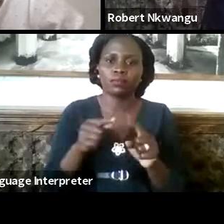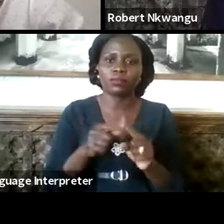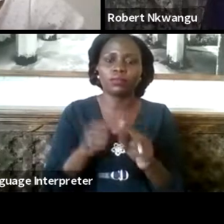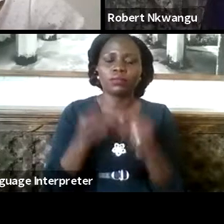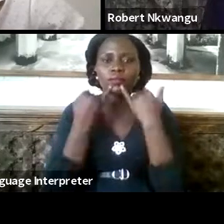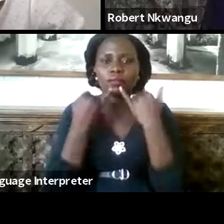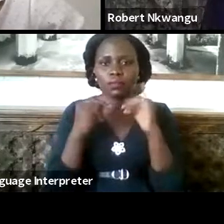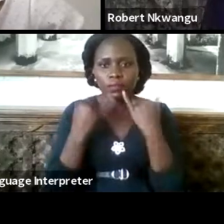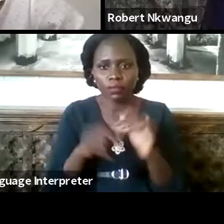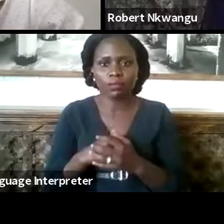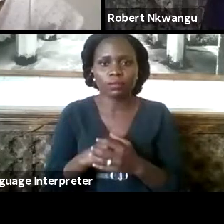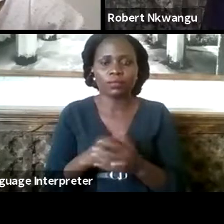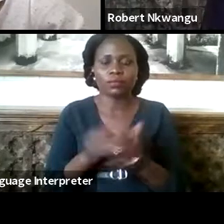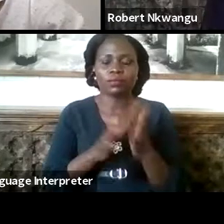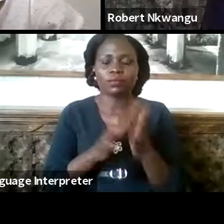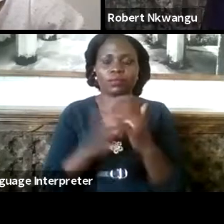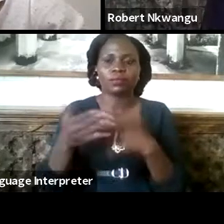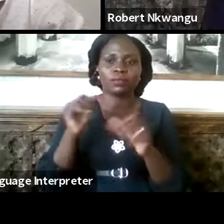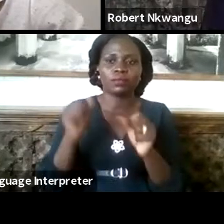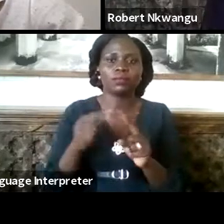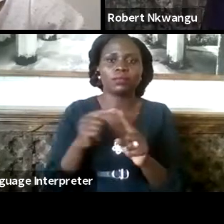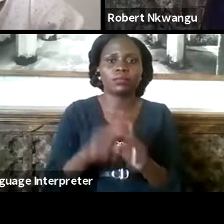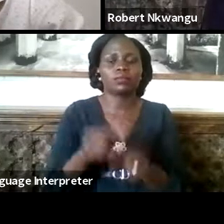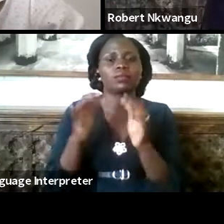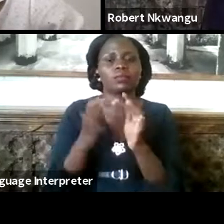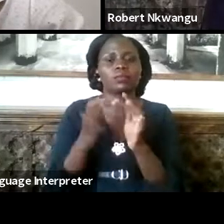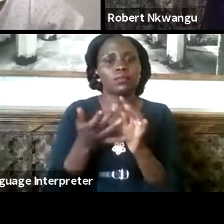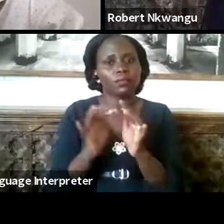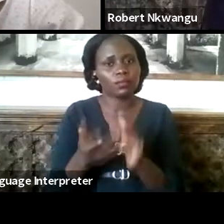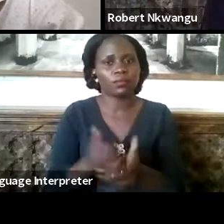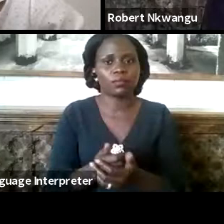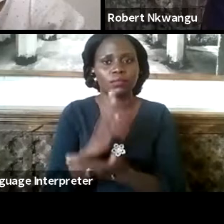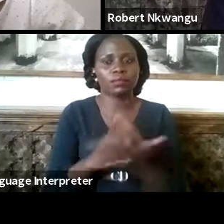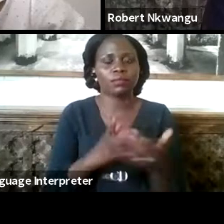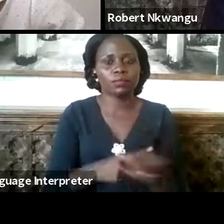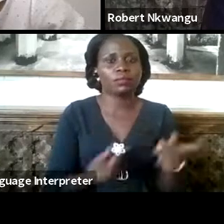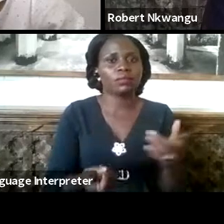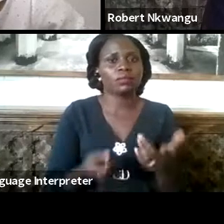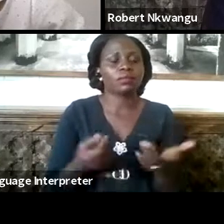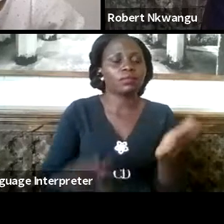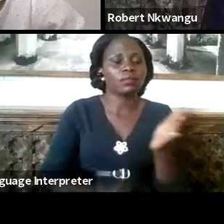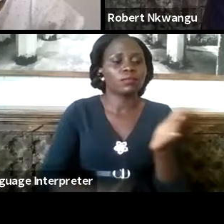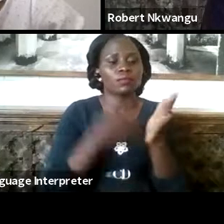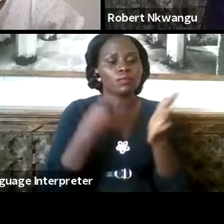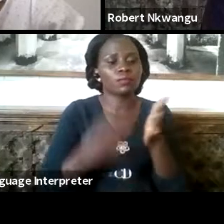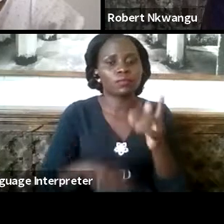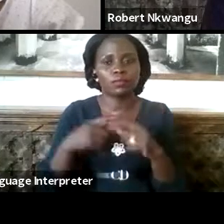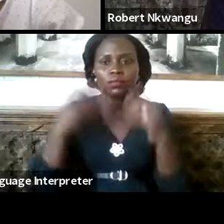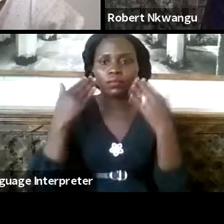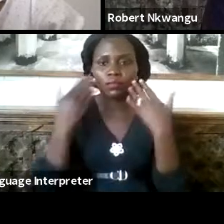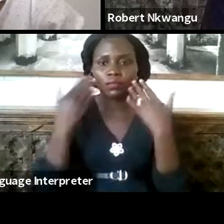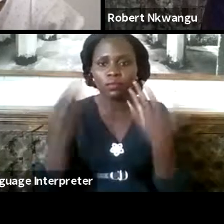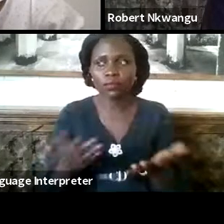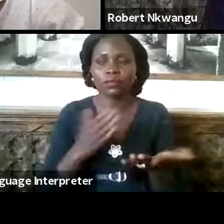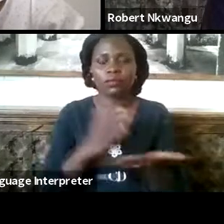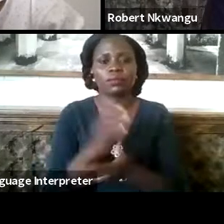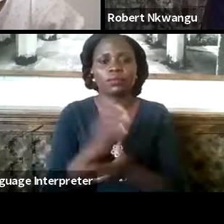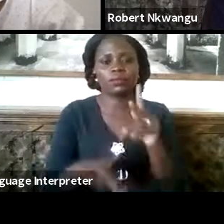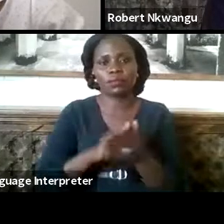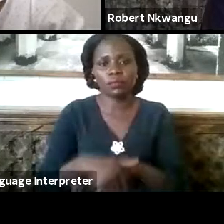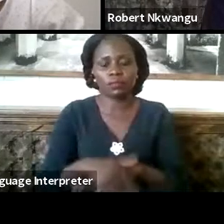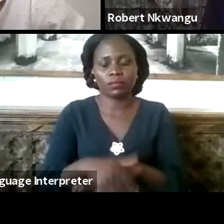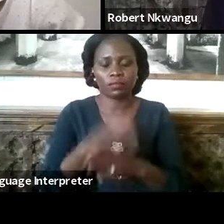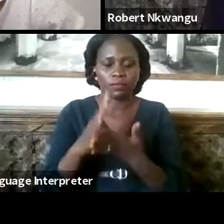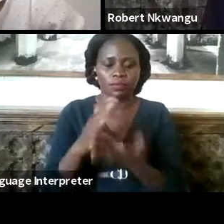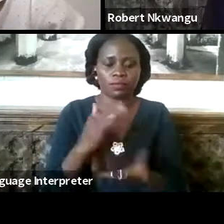internet. Sometimes we add taxes without understanding that there are people who get affected with some of these things of those kind of